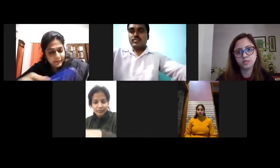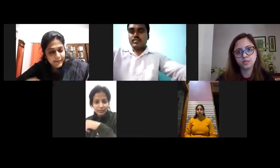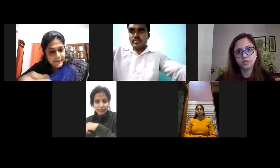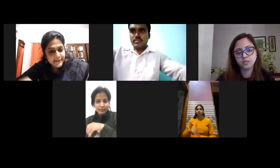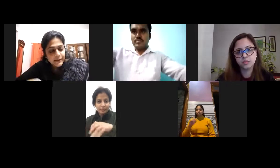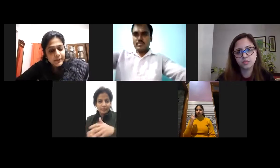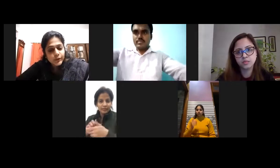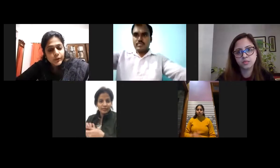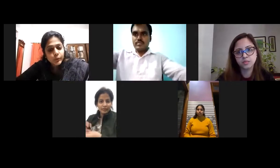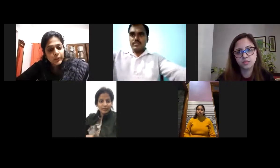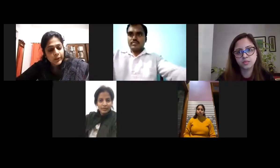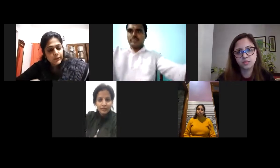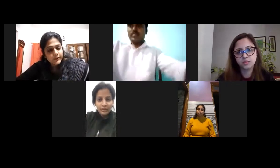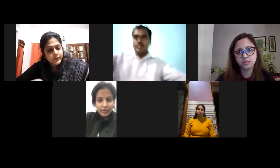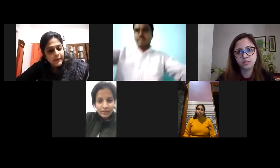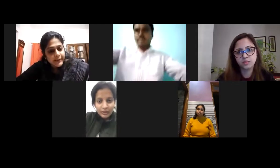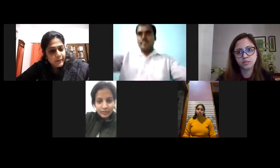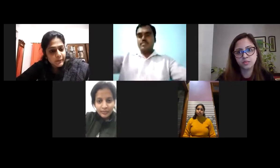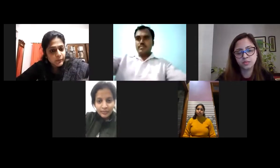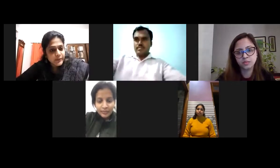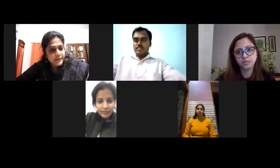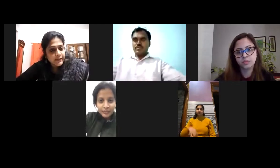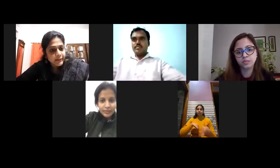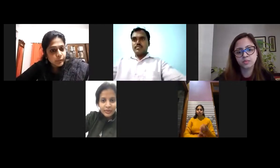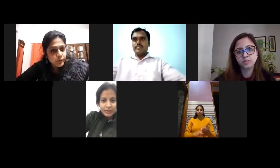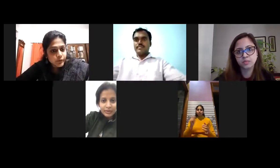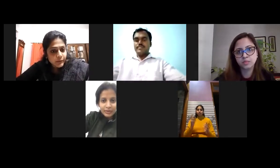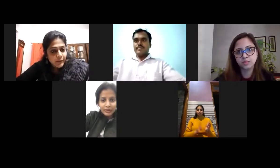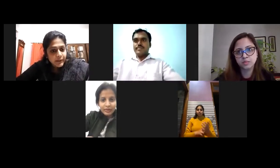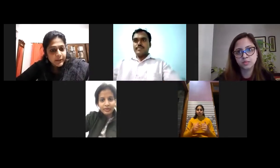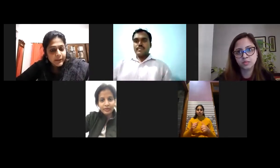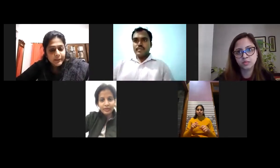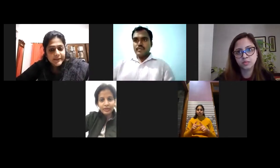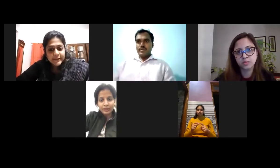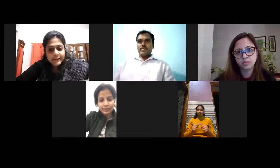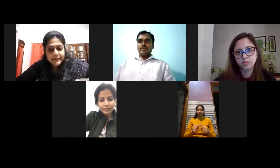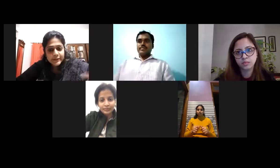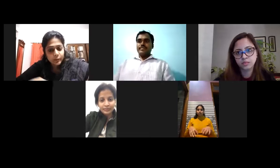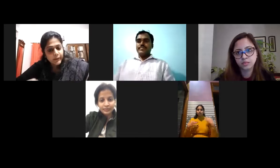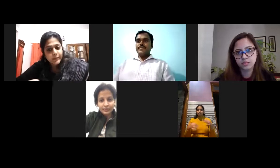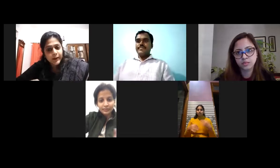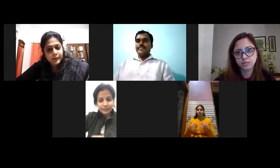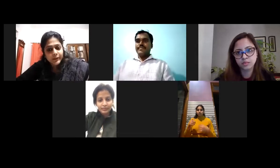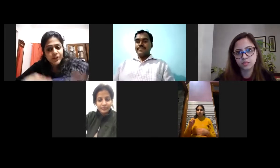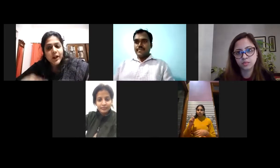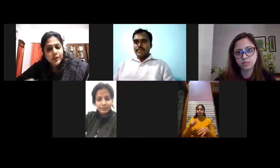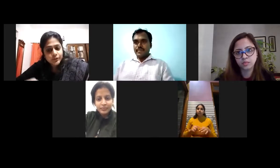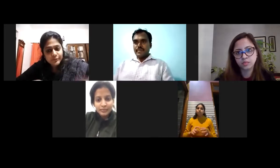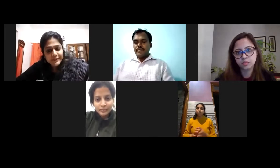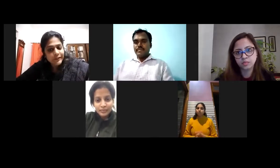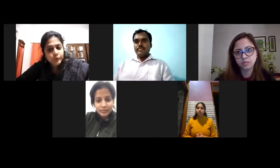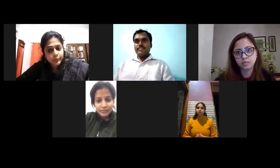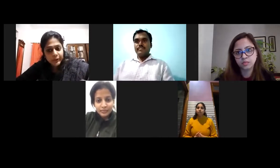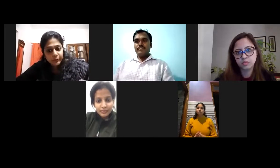ties it to Sunanda's paper also. This is again from Kaustubh. He Okay. basically is talking about the charge